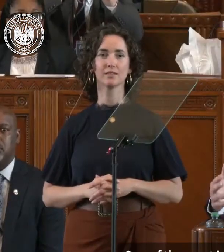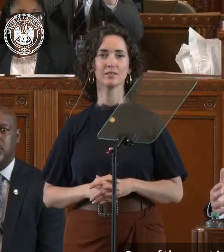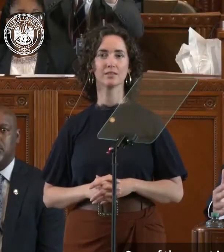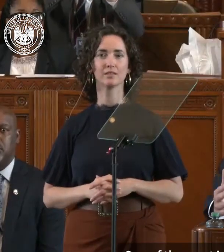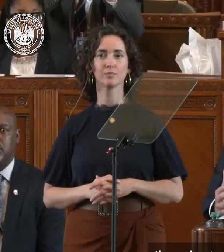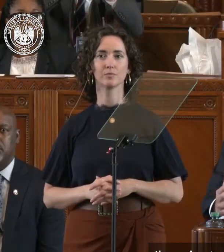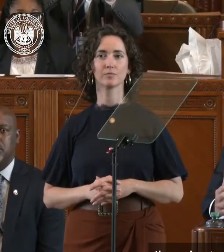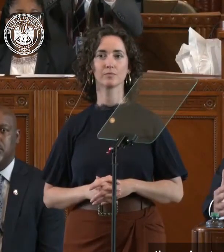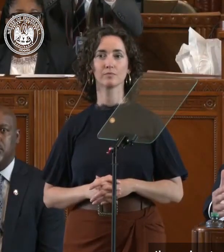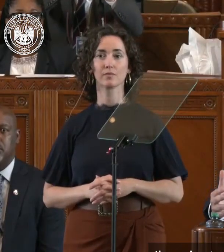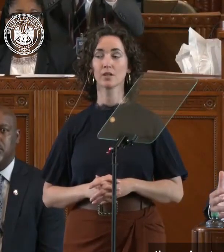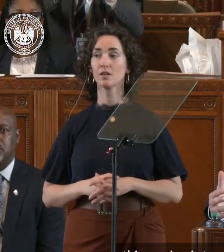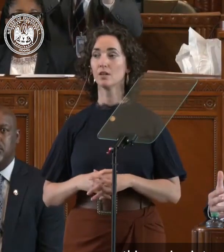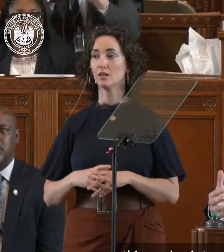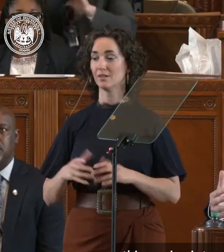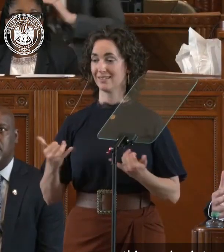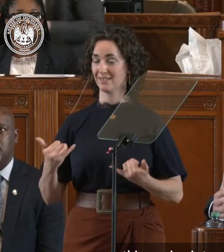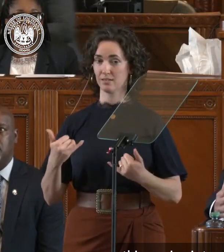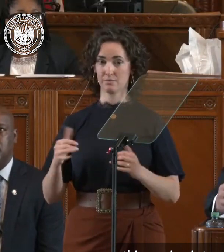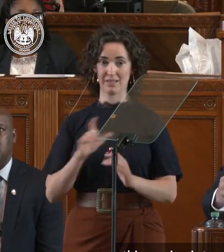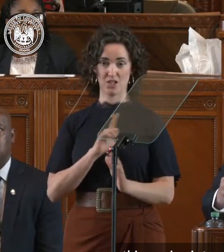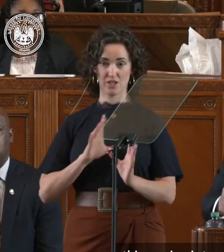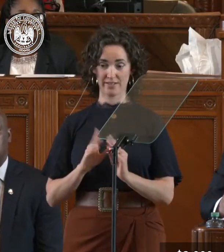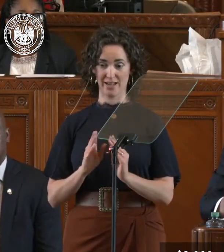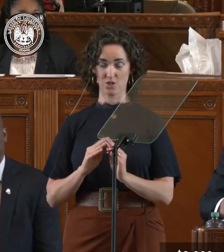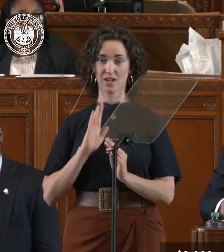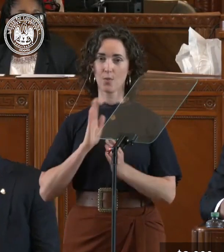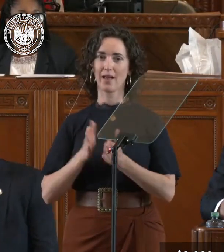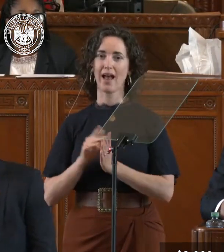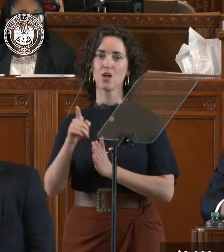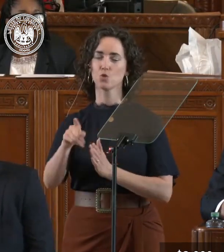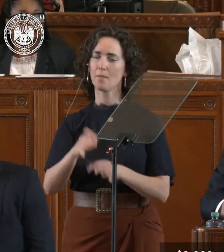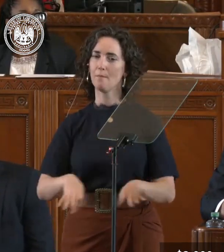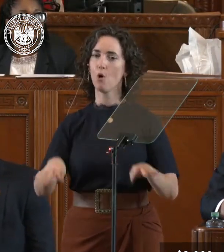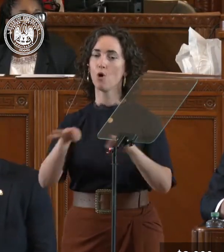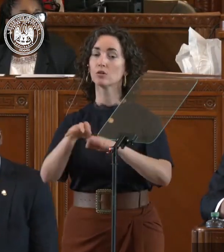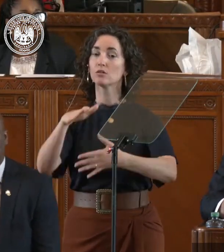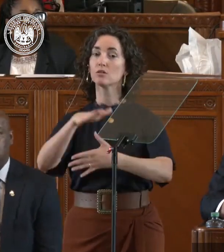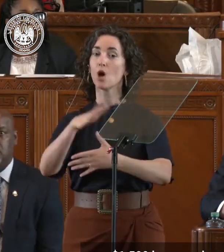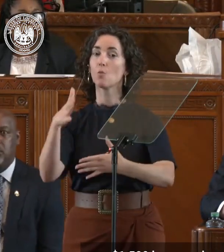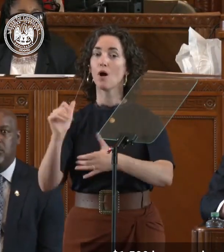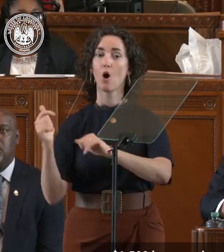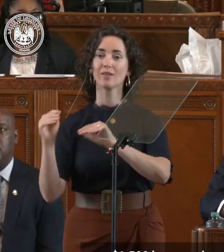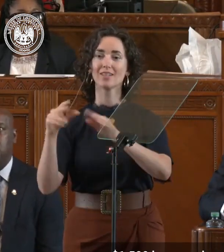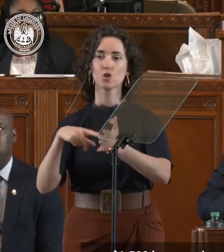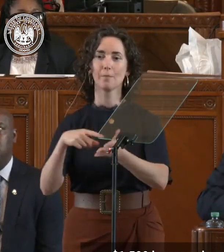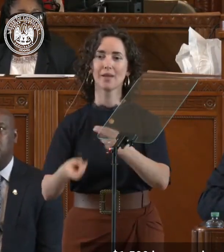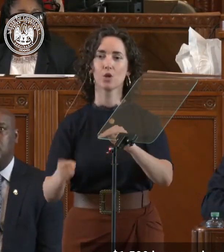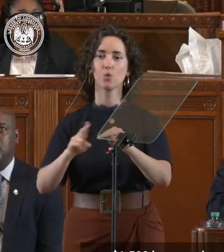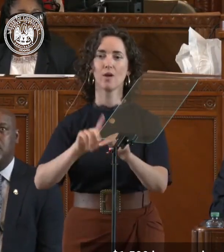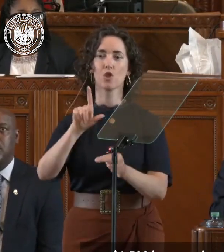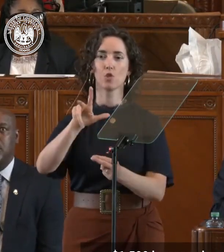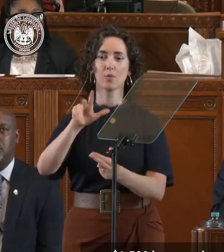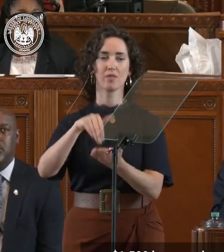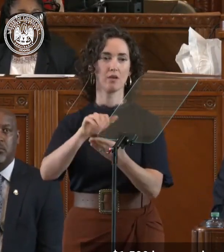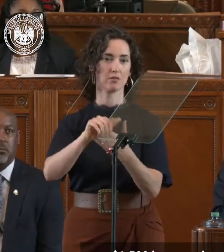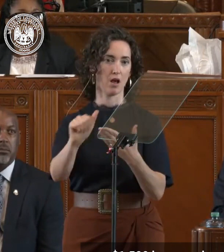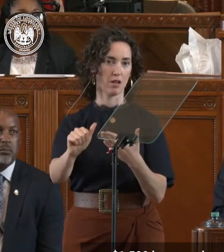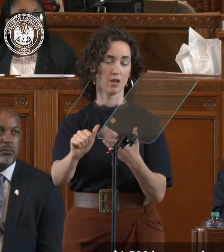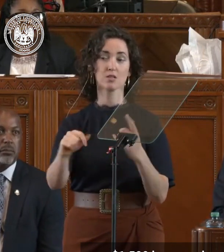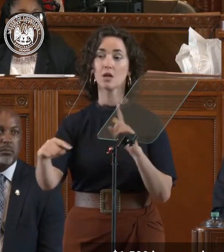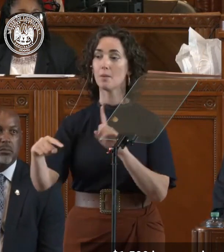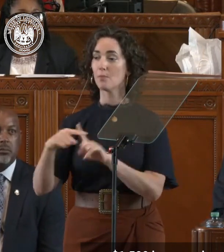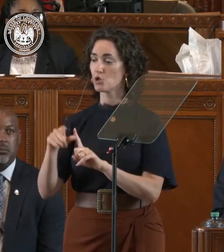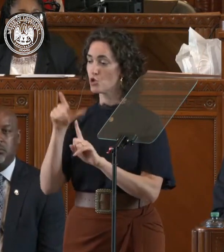One of the most important things I'm going to ask of you this session is to give our teachers a $3,000 pay raise, as well as a $1,500 increase in pay